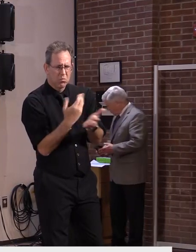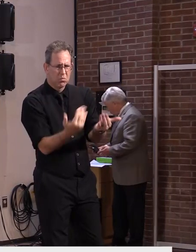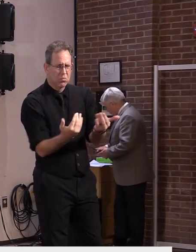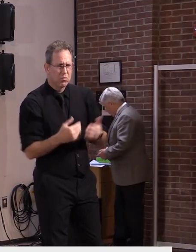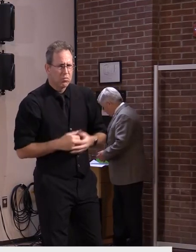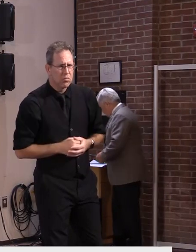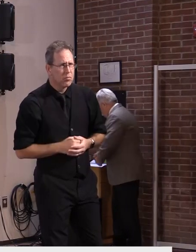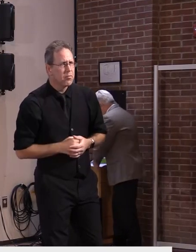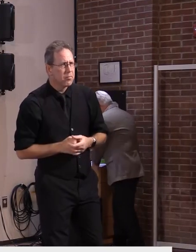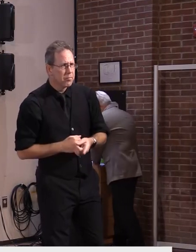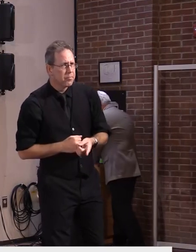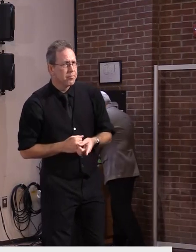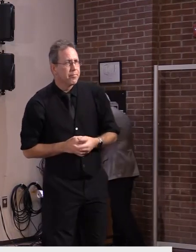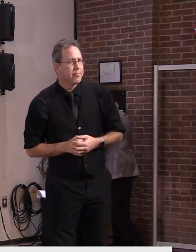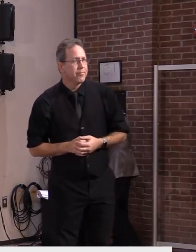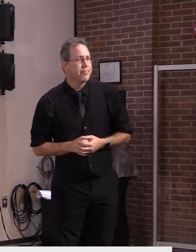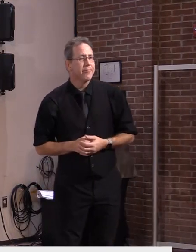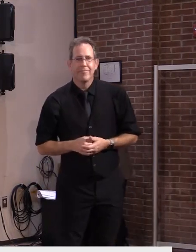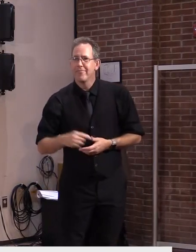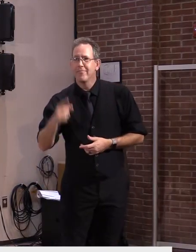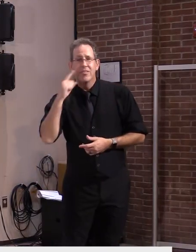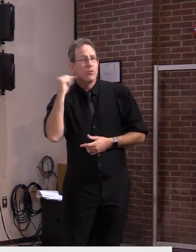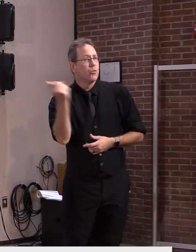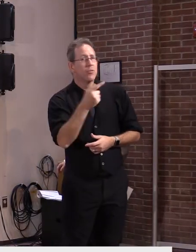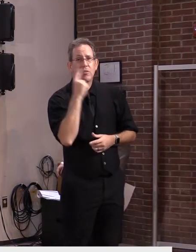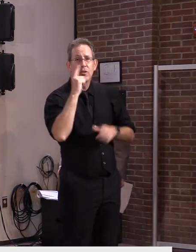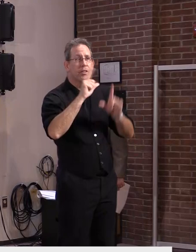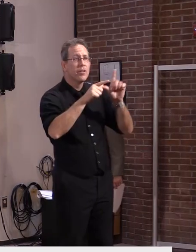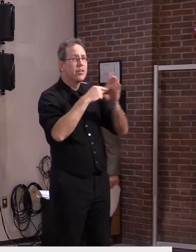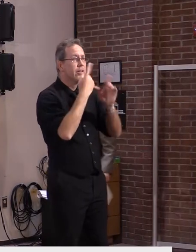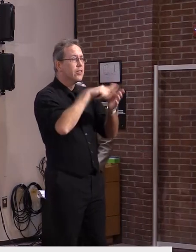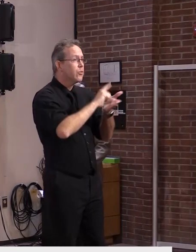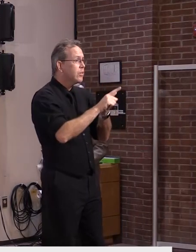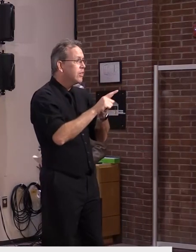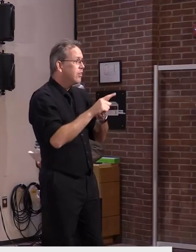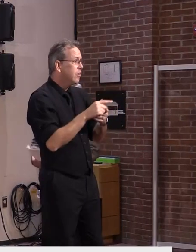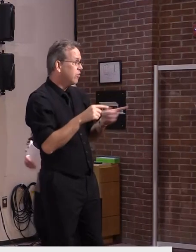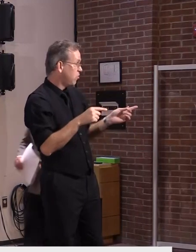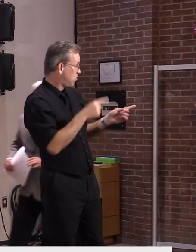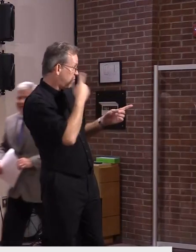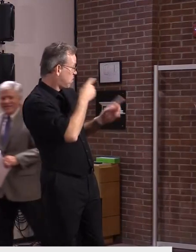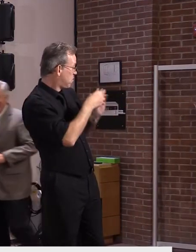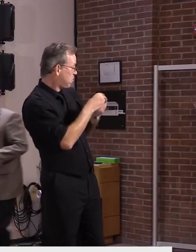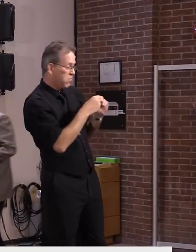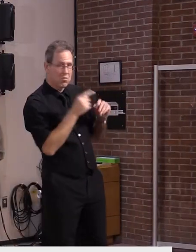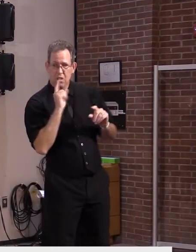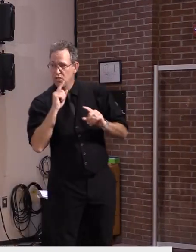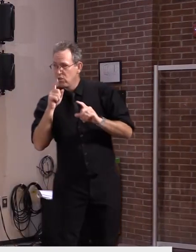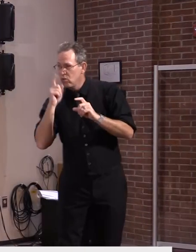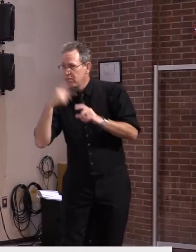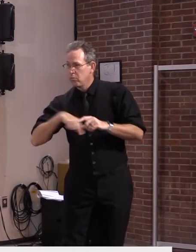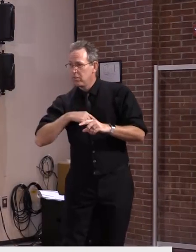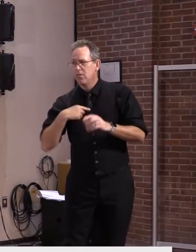you all next week. Secretary Smith, are you going to answer all the rest of the questions today? I'll take the governor. Okay. Thank you very much.